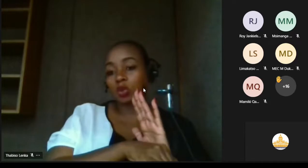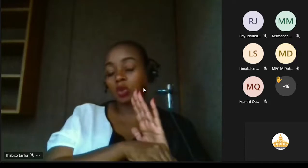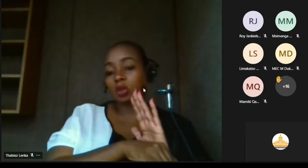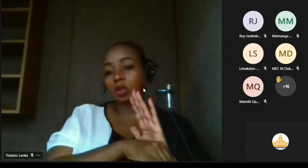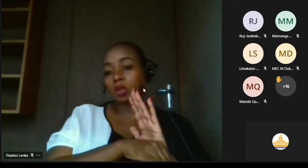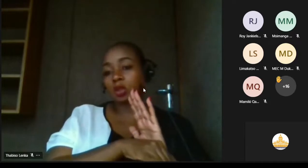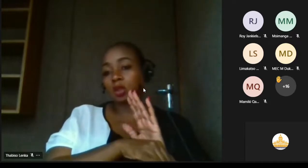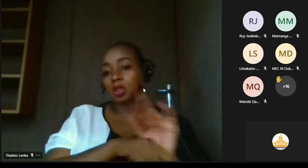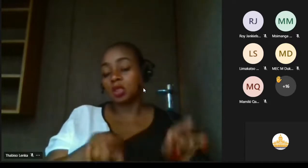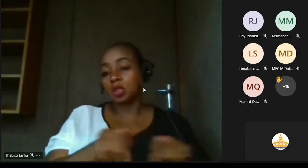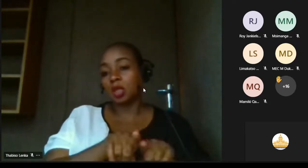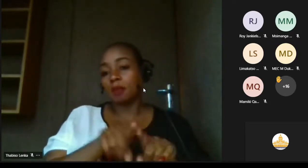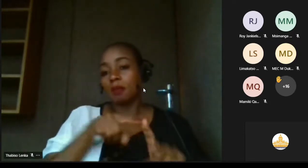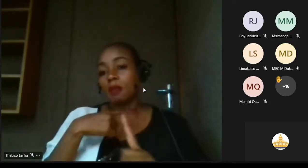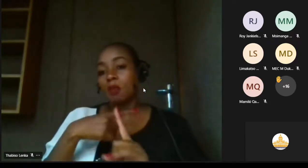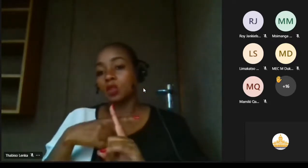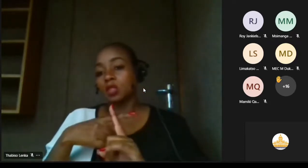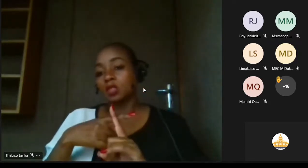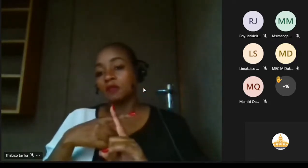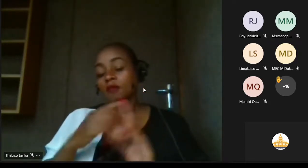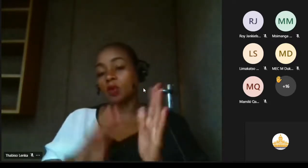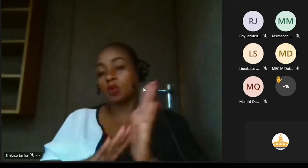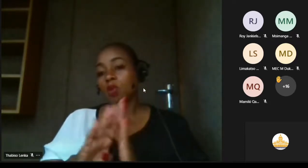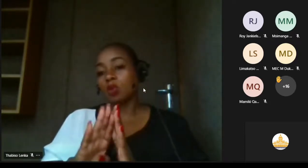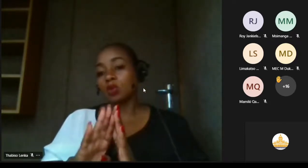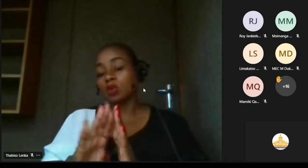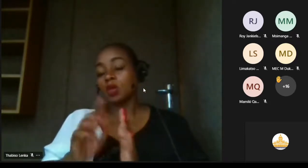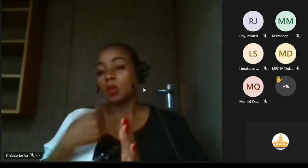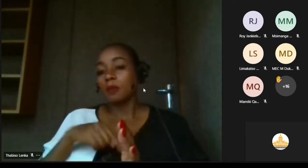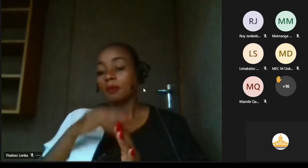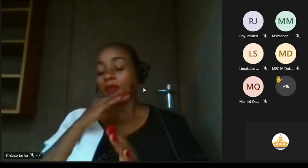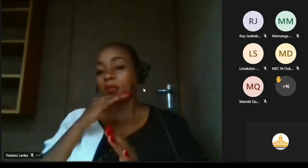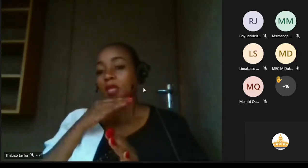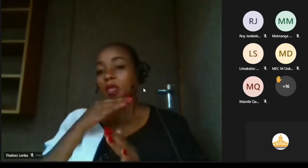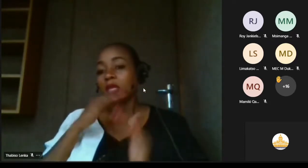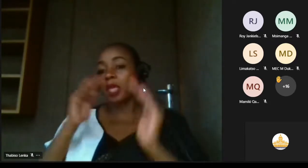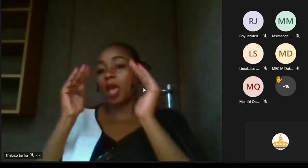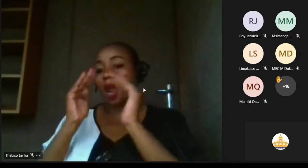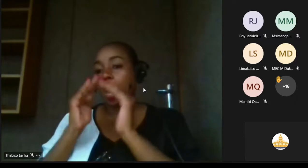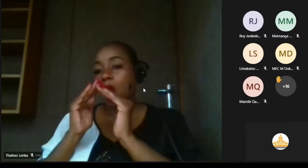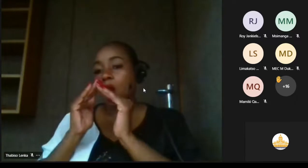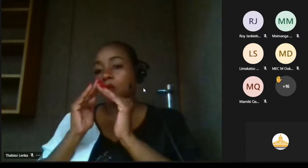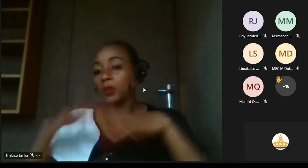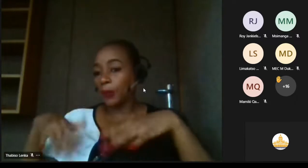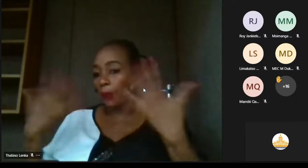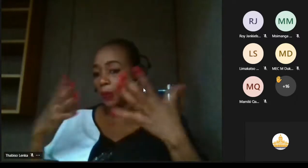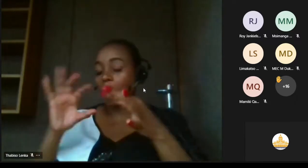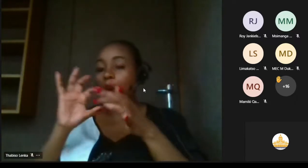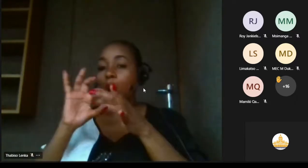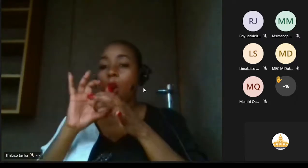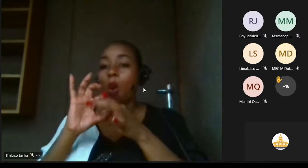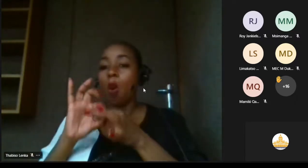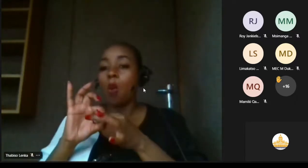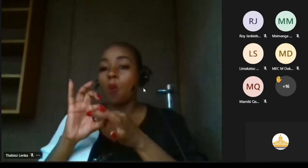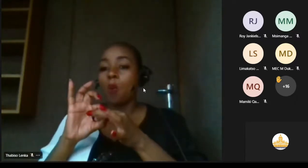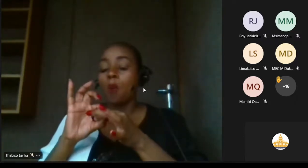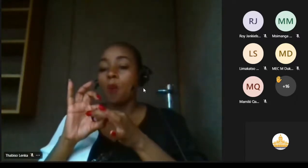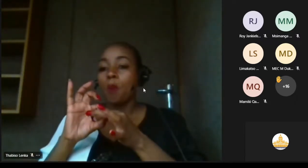and positive growth in all forms. Without a house, a home will not have a